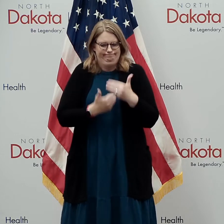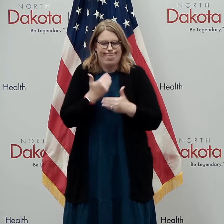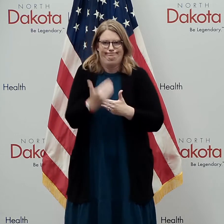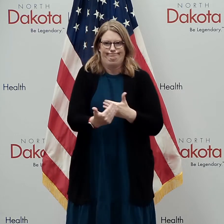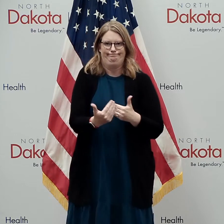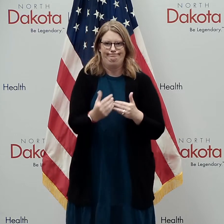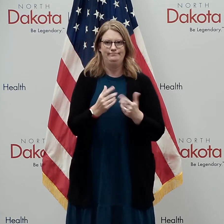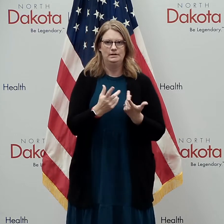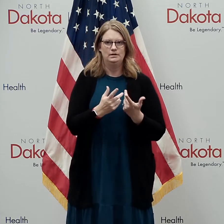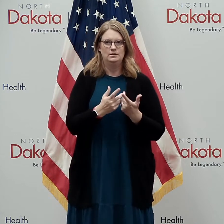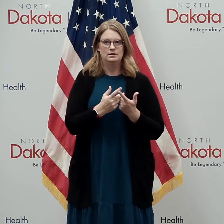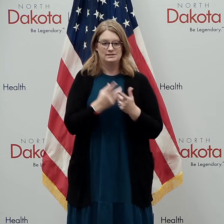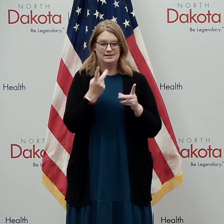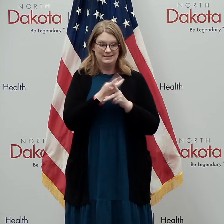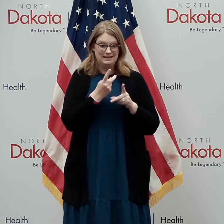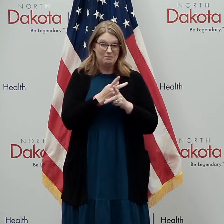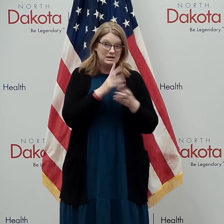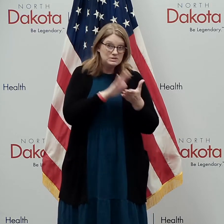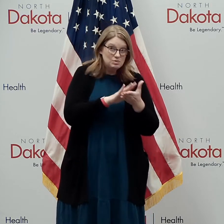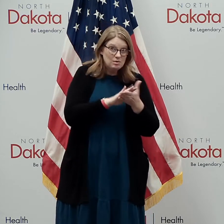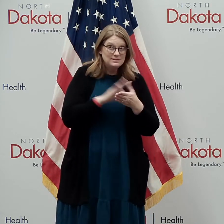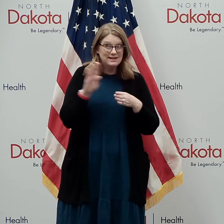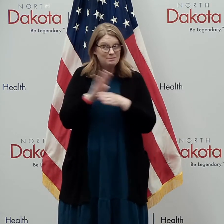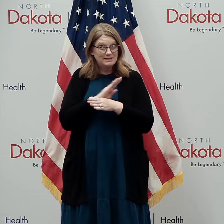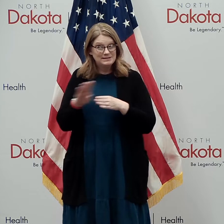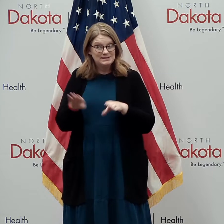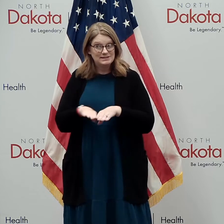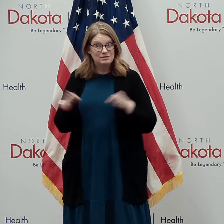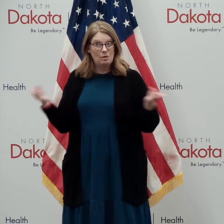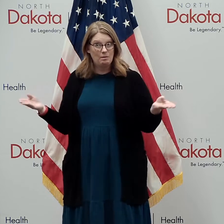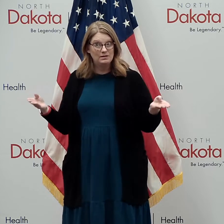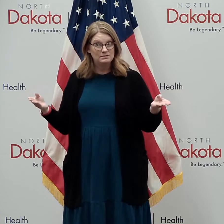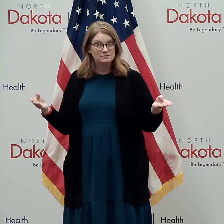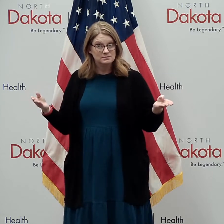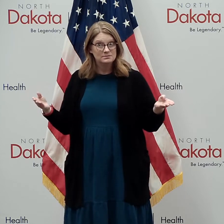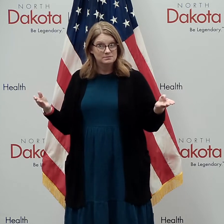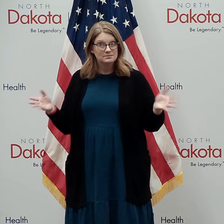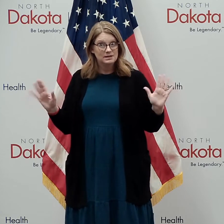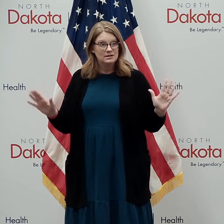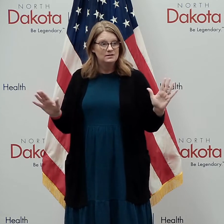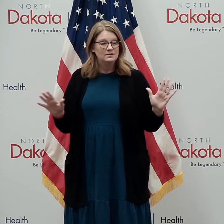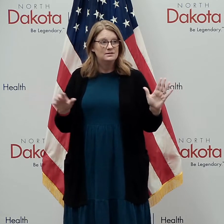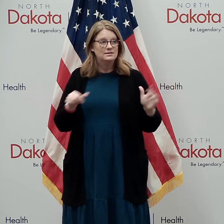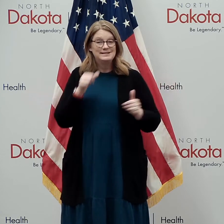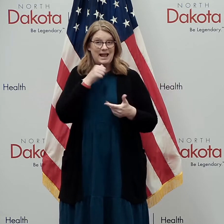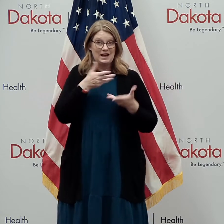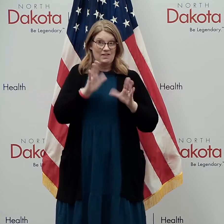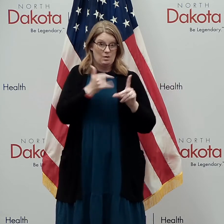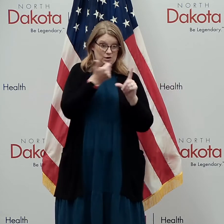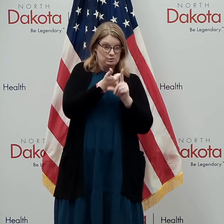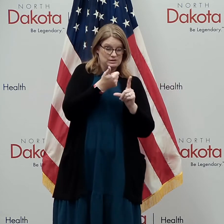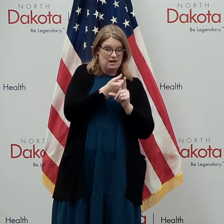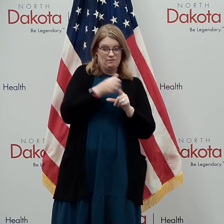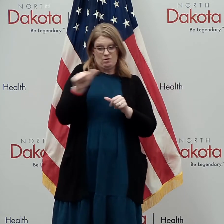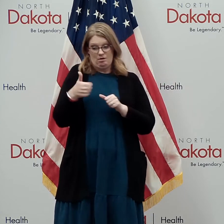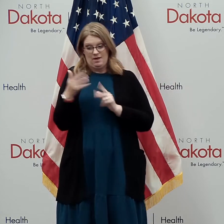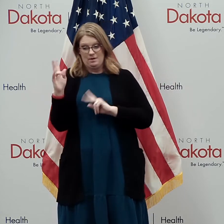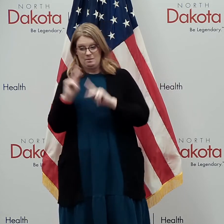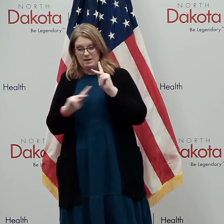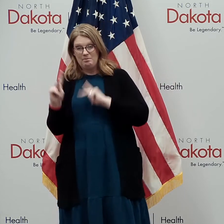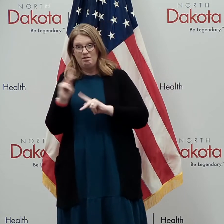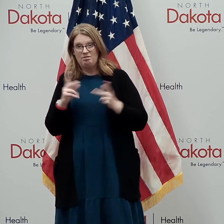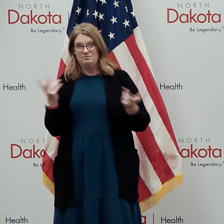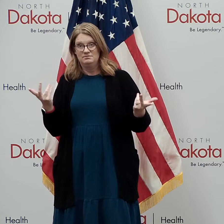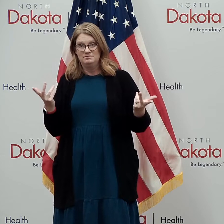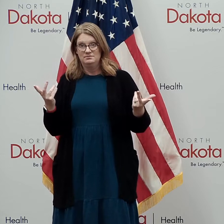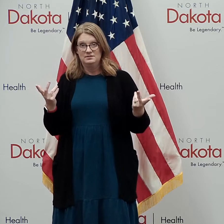keeping everything open and keeping the schools open, is everybody being smart about not allowing yourself or others to be in a position where this virus can only